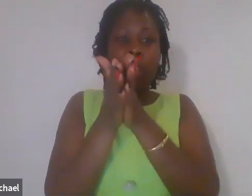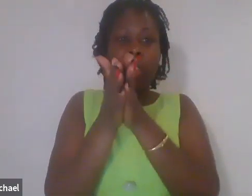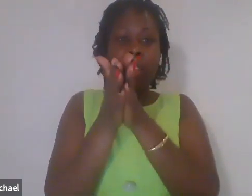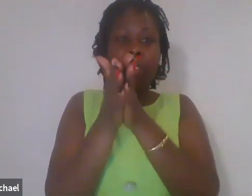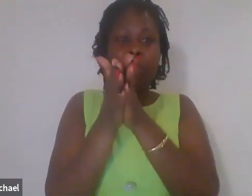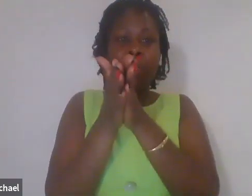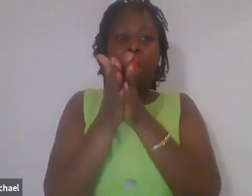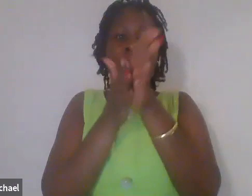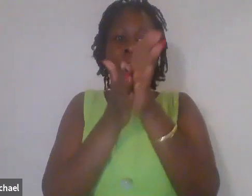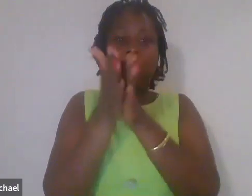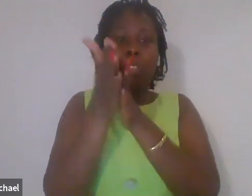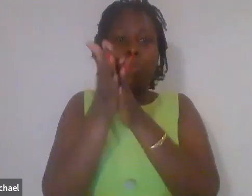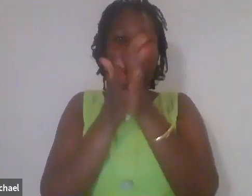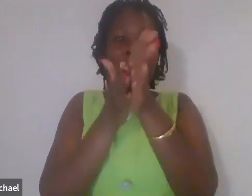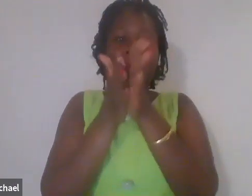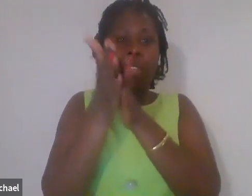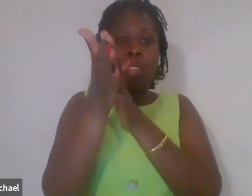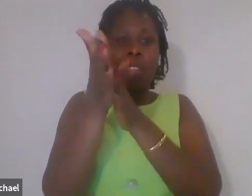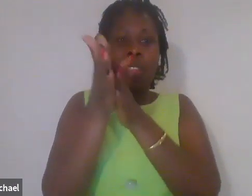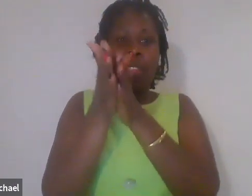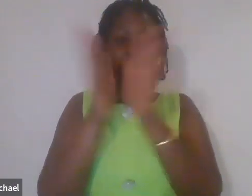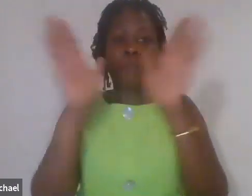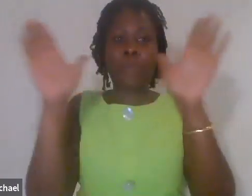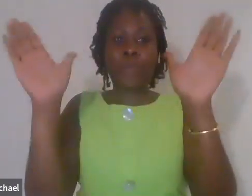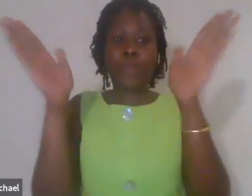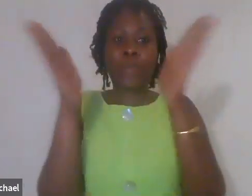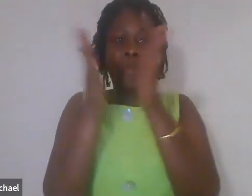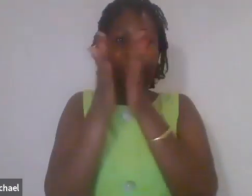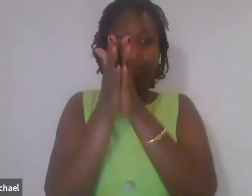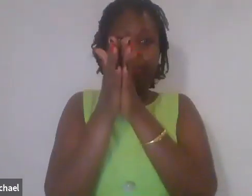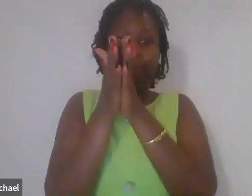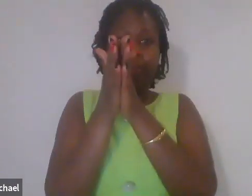them together, and then like you're rubbing.